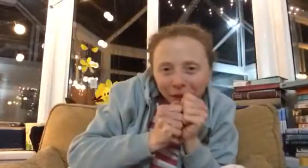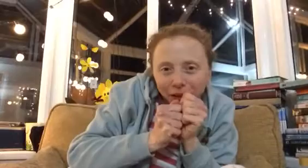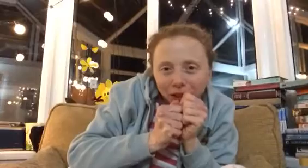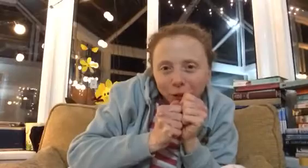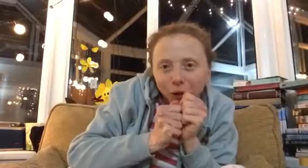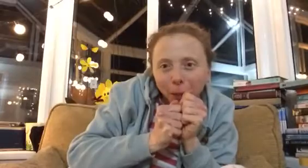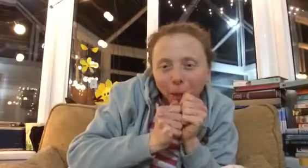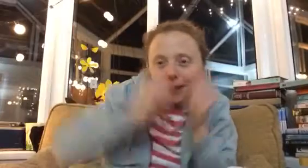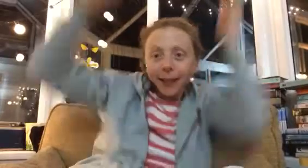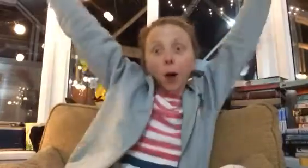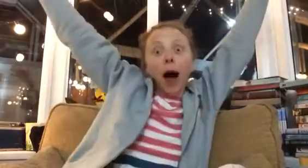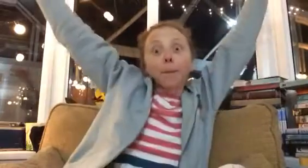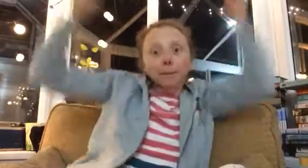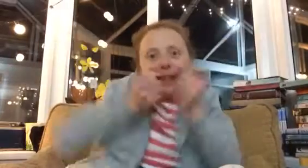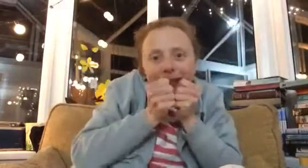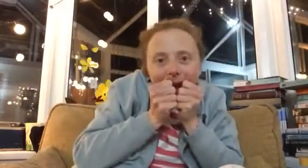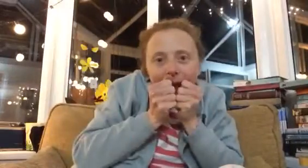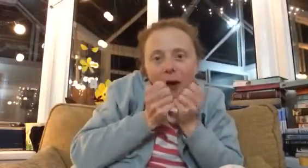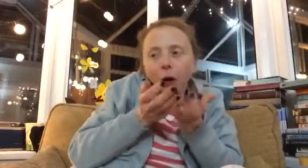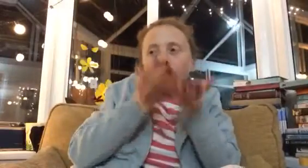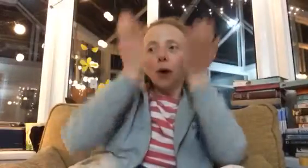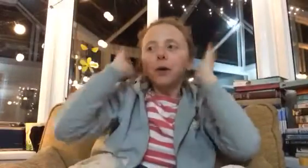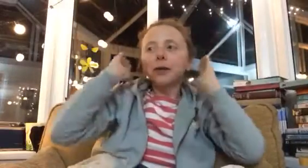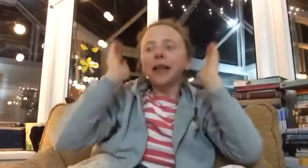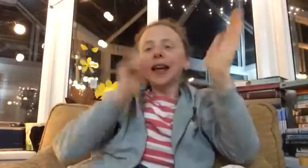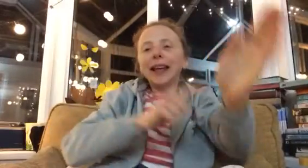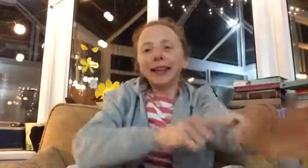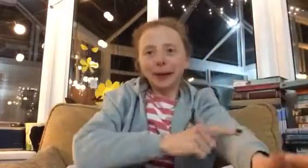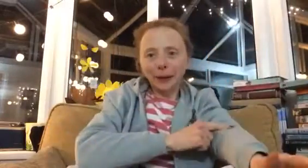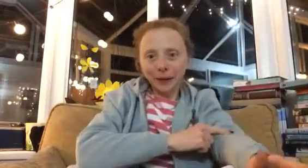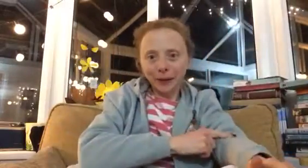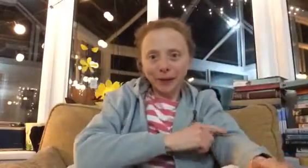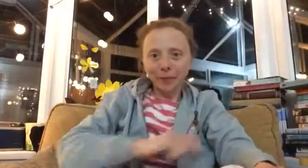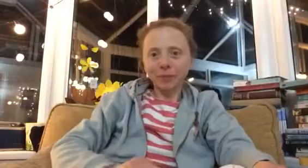children on the bus go up and down all day long.